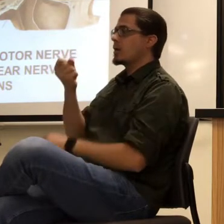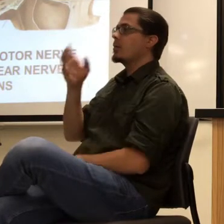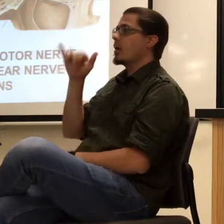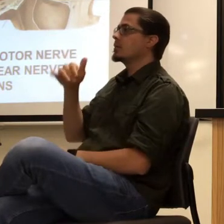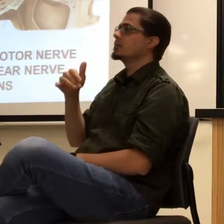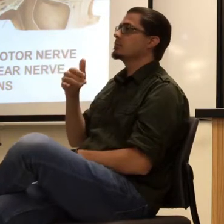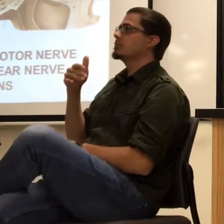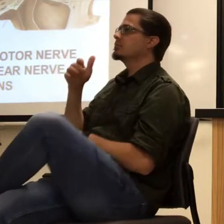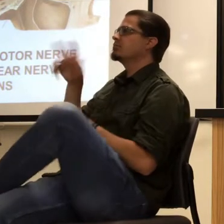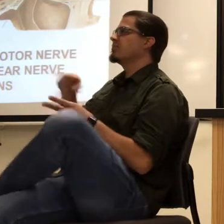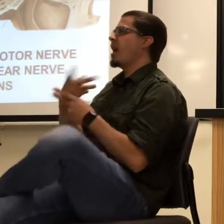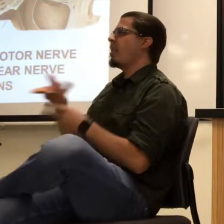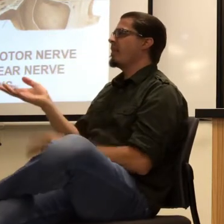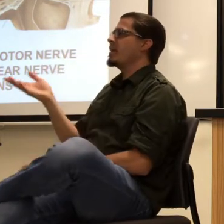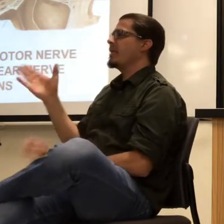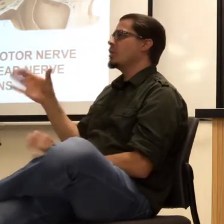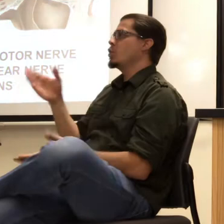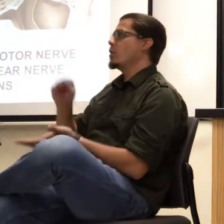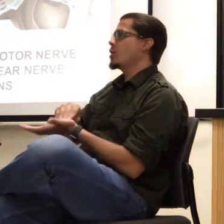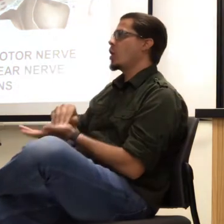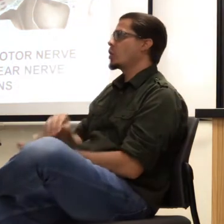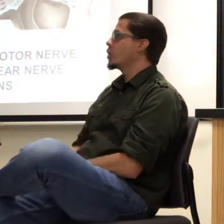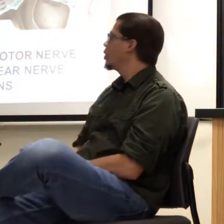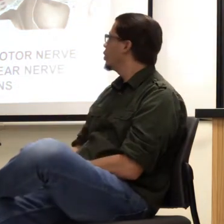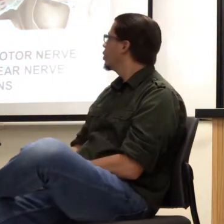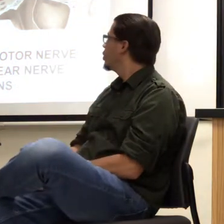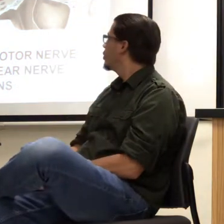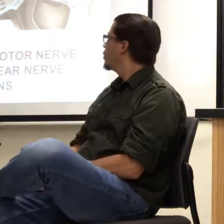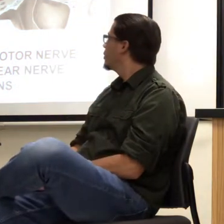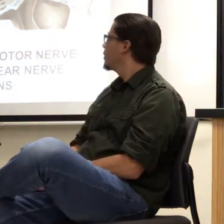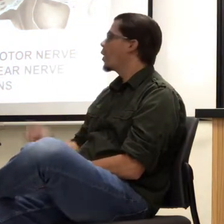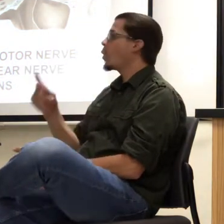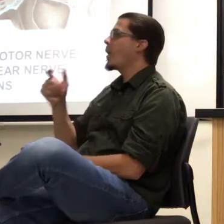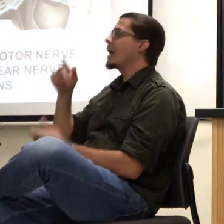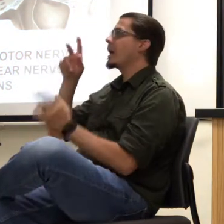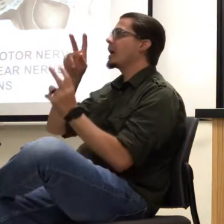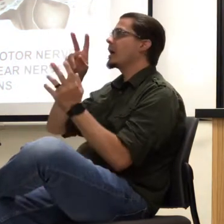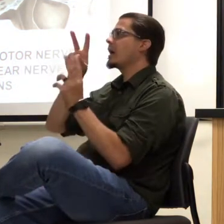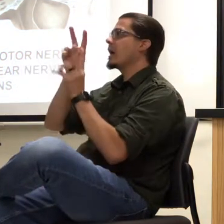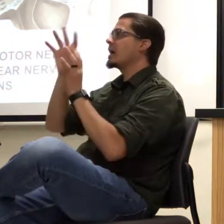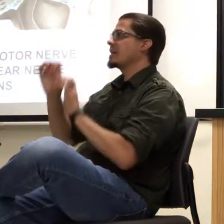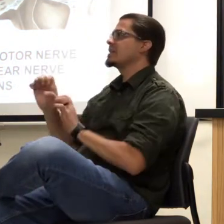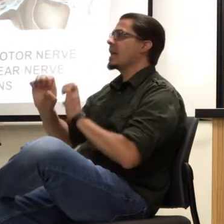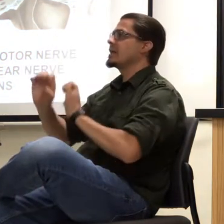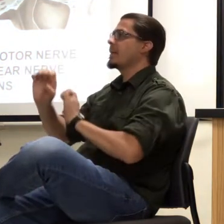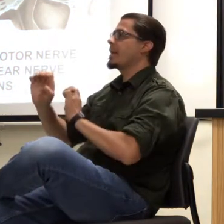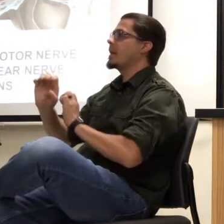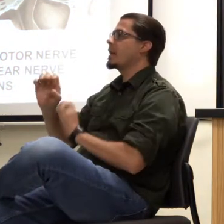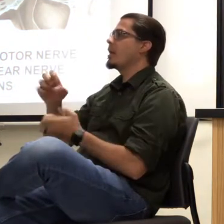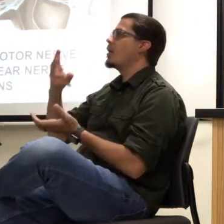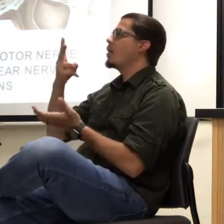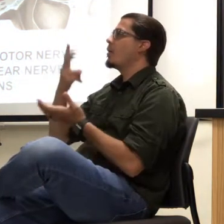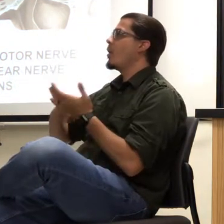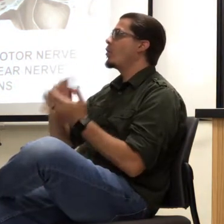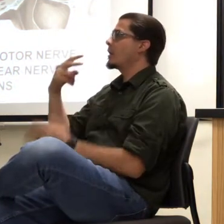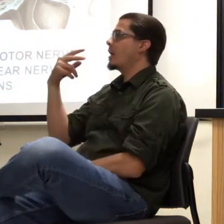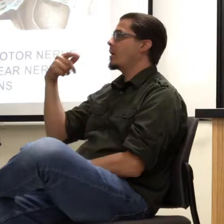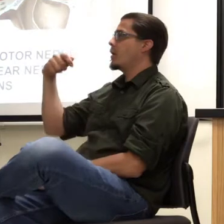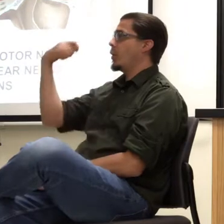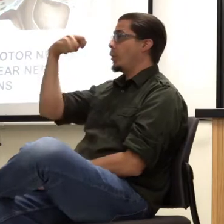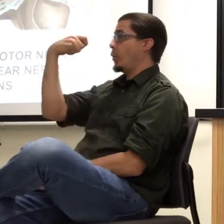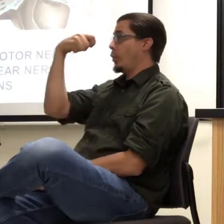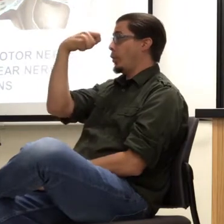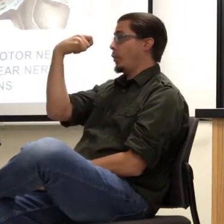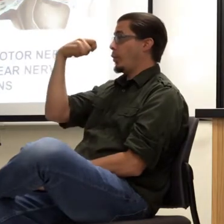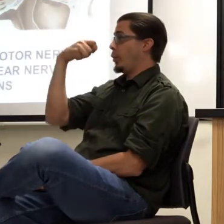those are the kind of things with a quick assessment. So if both pupils can respond to a pen light and constrict,